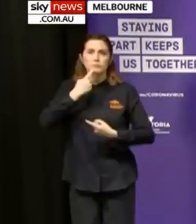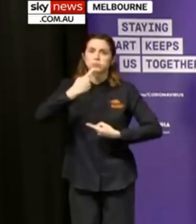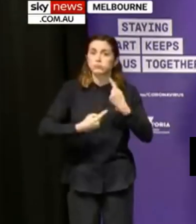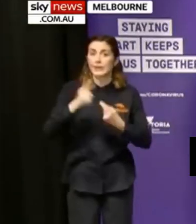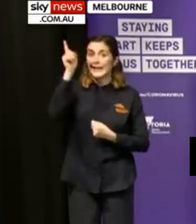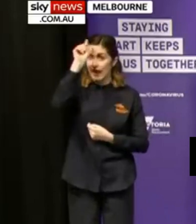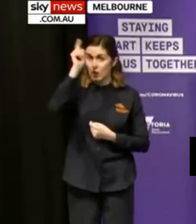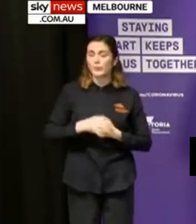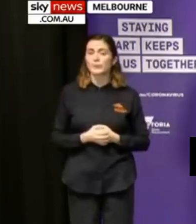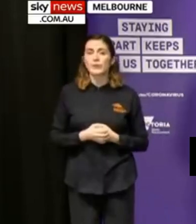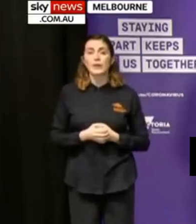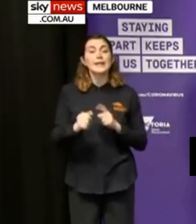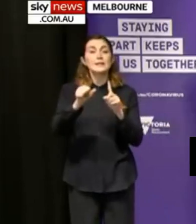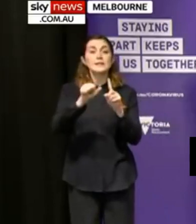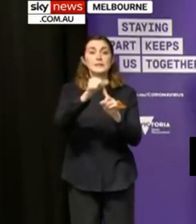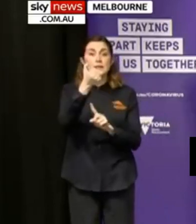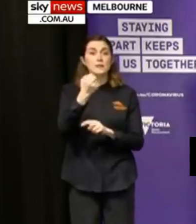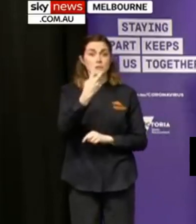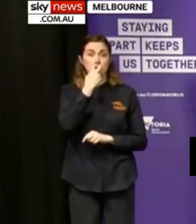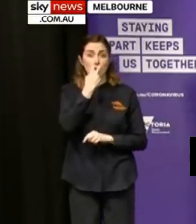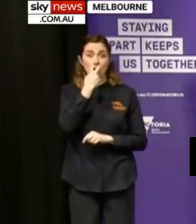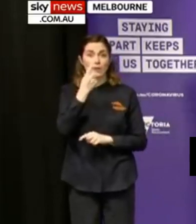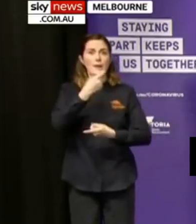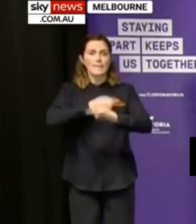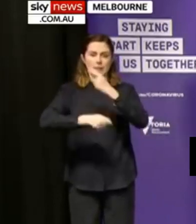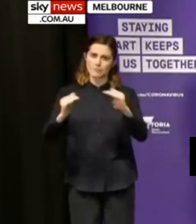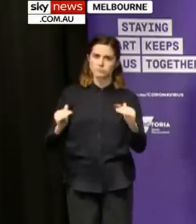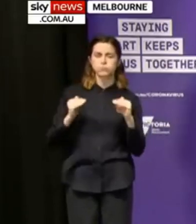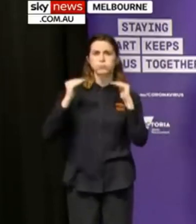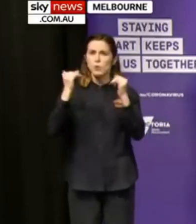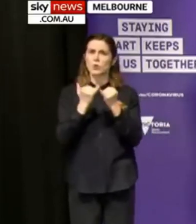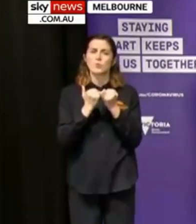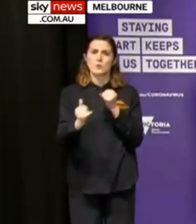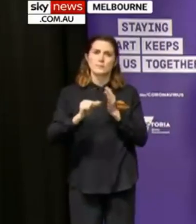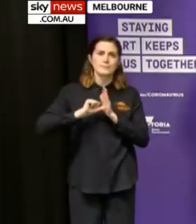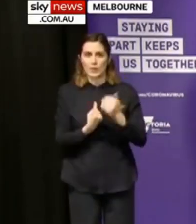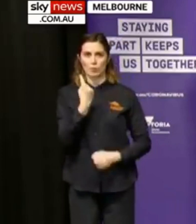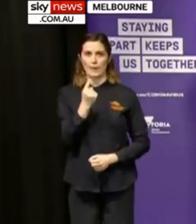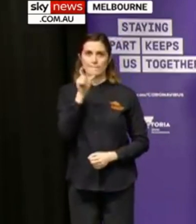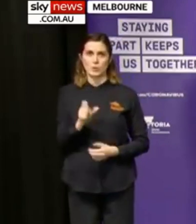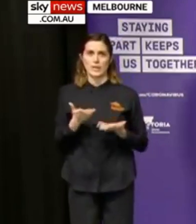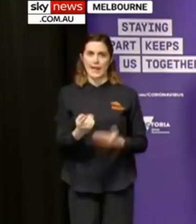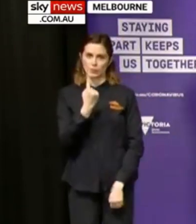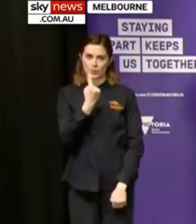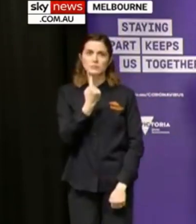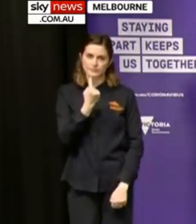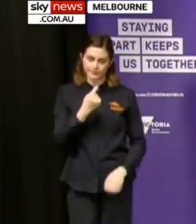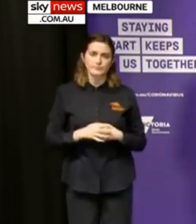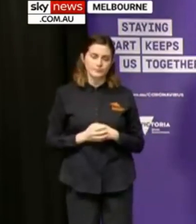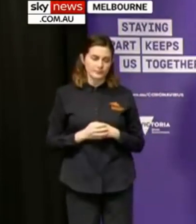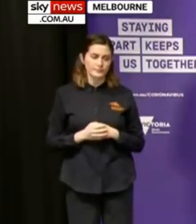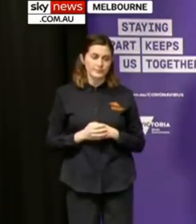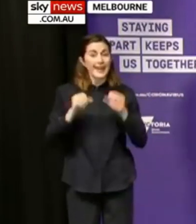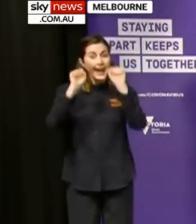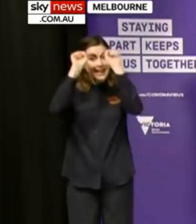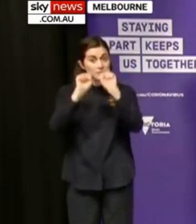First of all, from 6 p.m. tonight, I am declaring a state of disaster across Victoria when it comes to